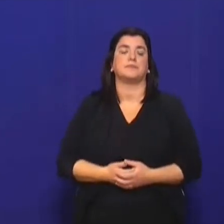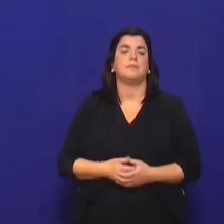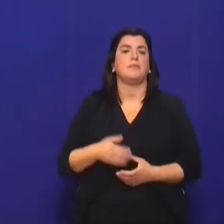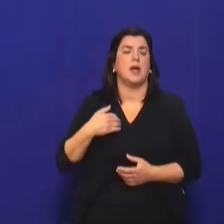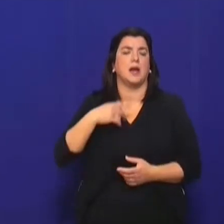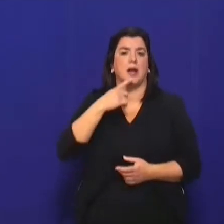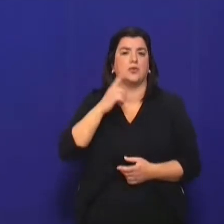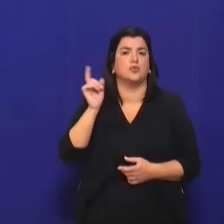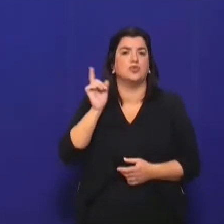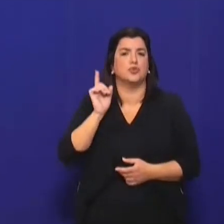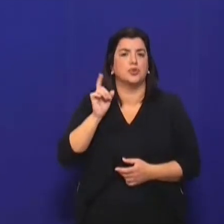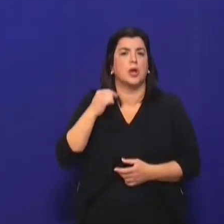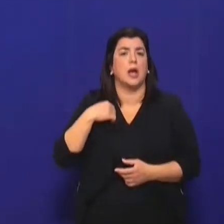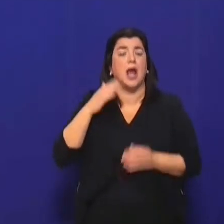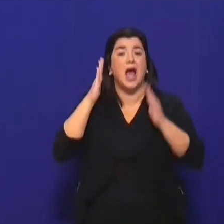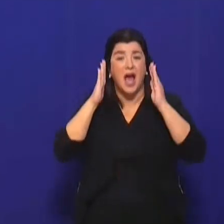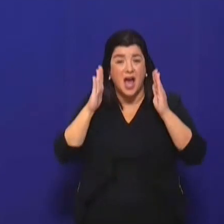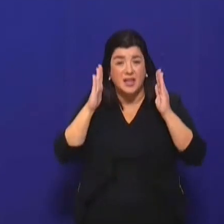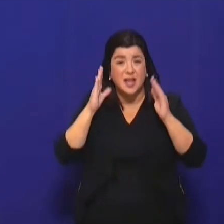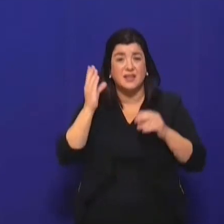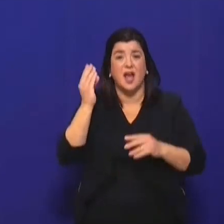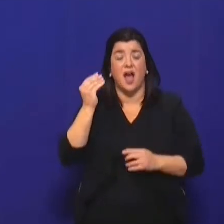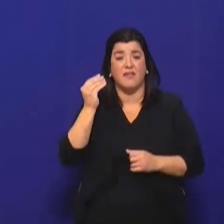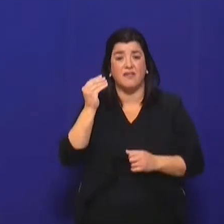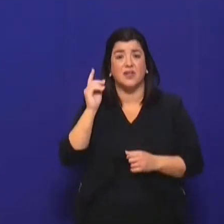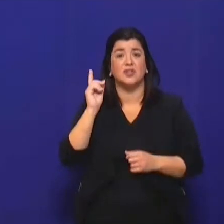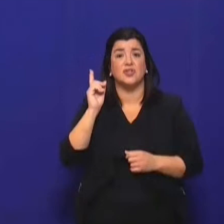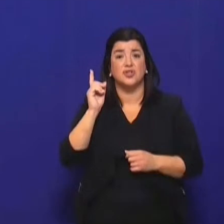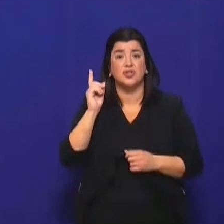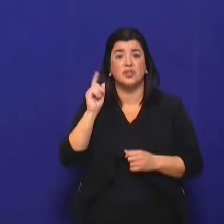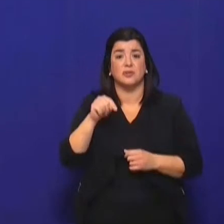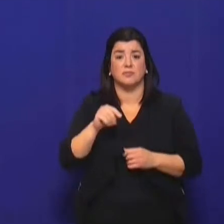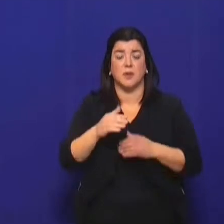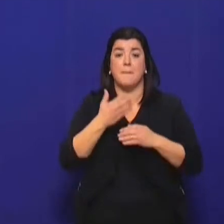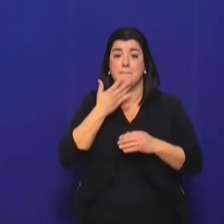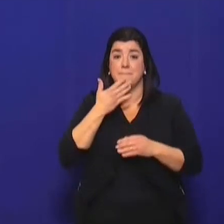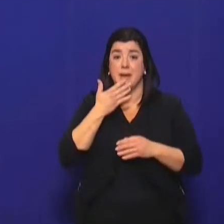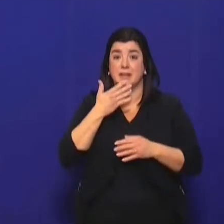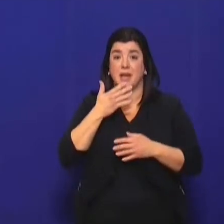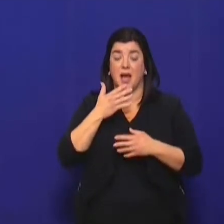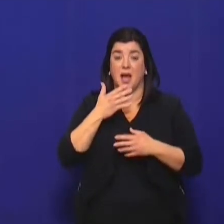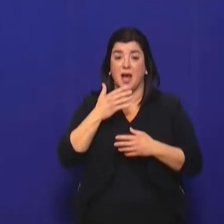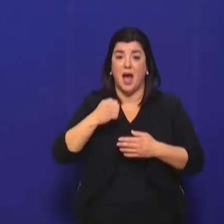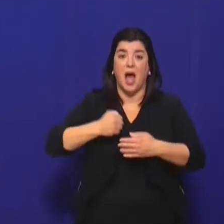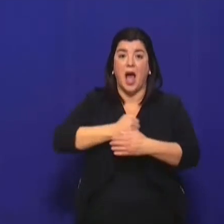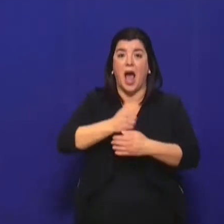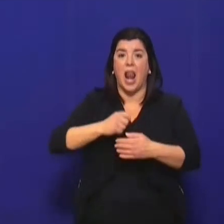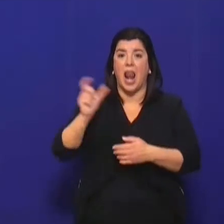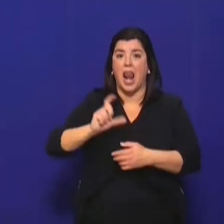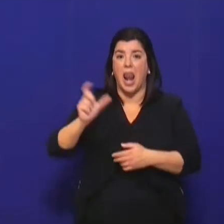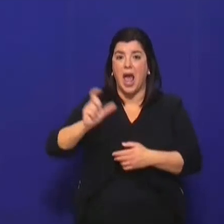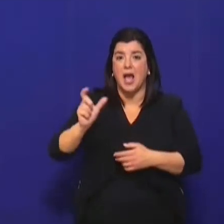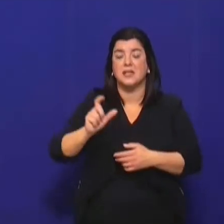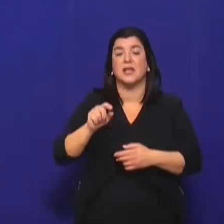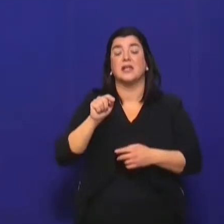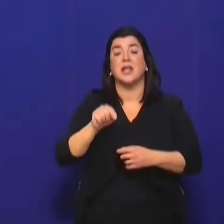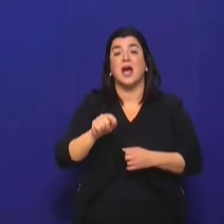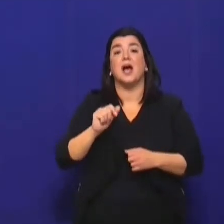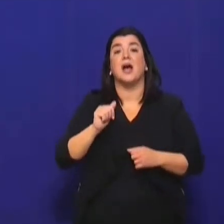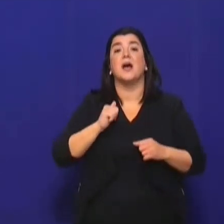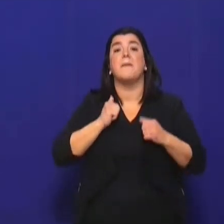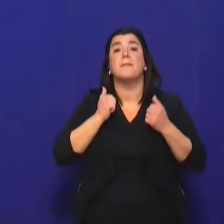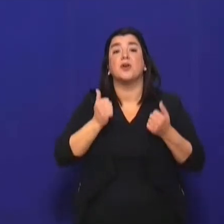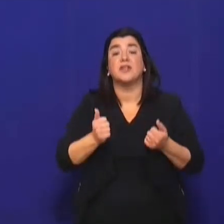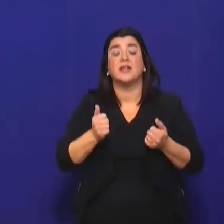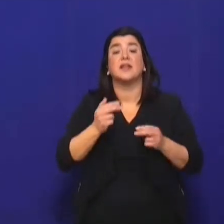nsemmu li aħna għadna attenti ħafna f'dan il-proċess tat-taħlit tat-tilqim dak li ngħidulu reconstitution, anka li dan